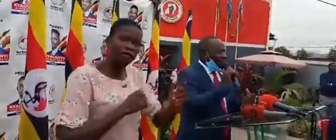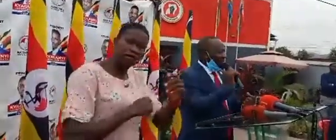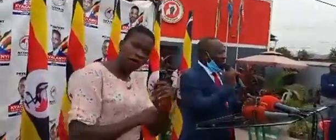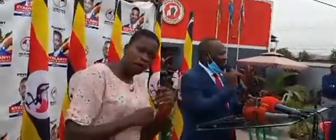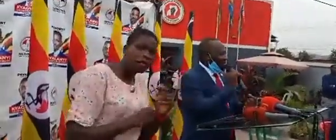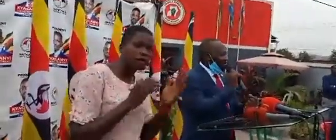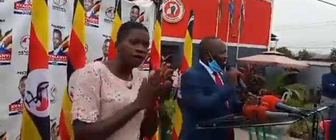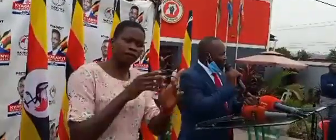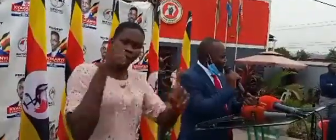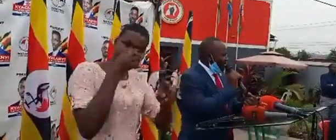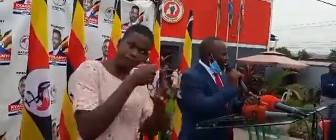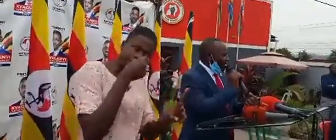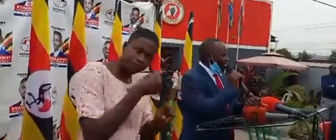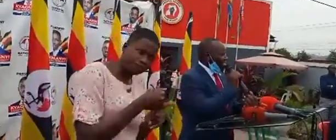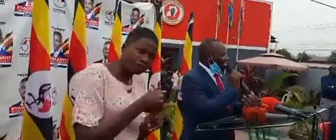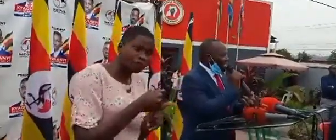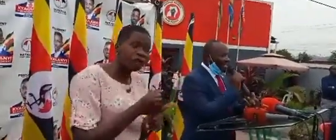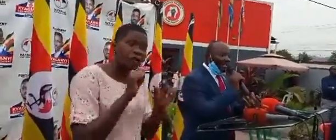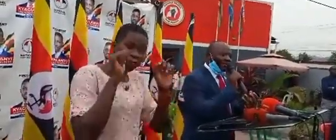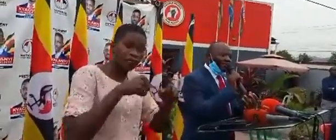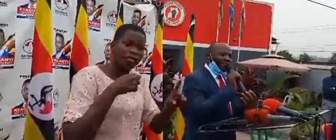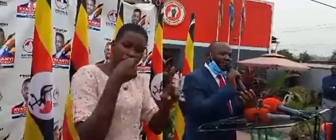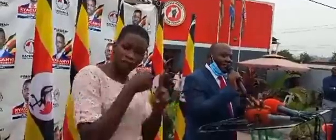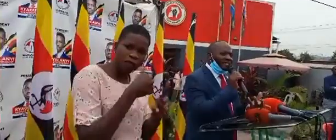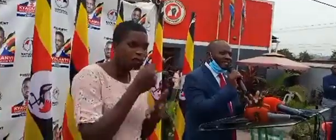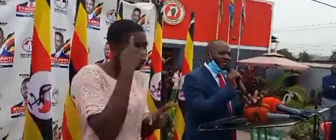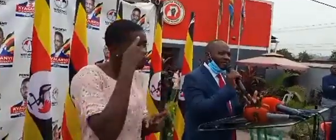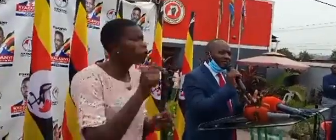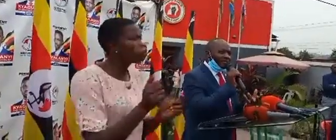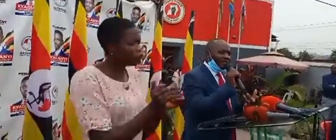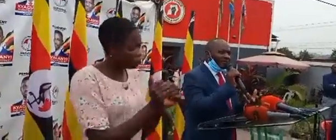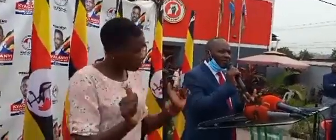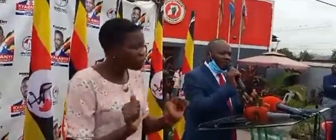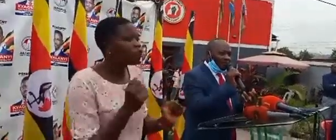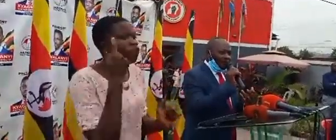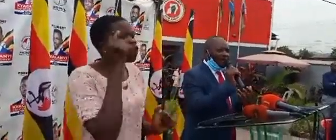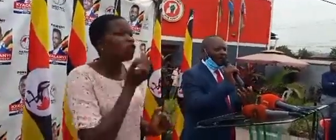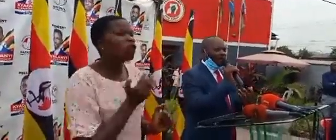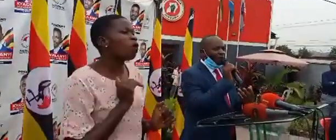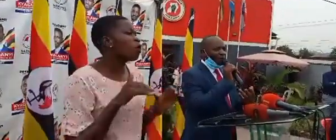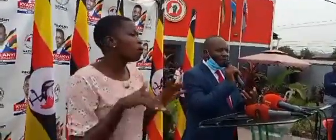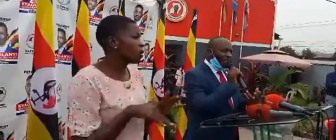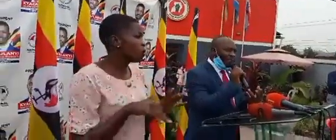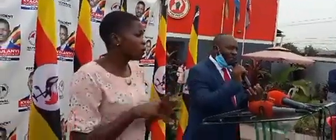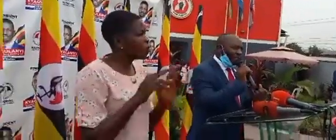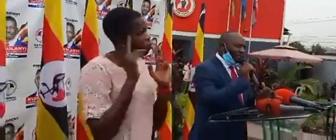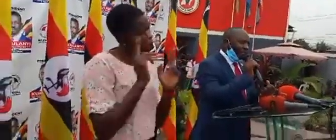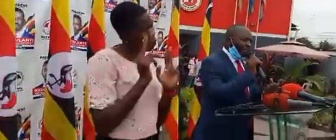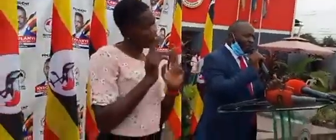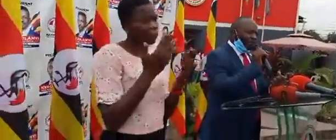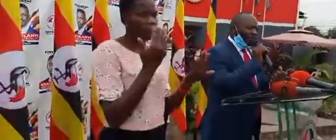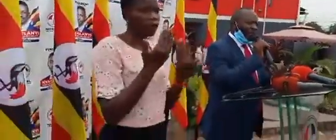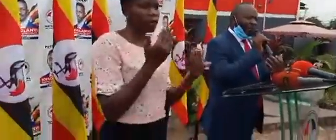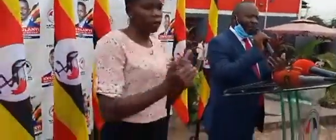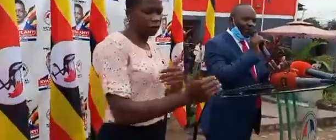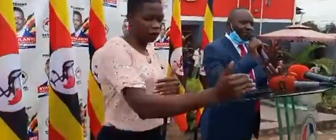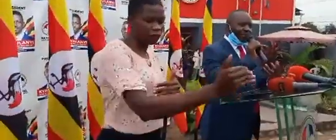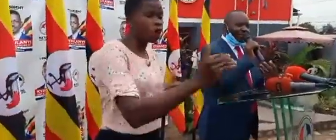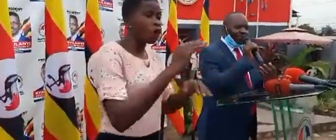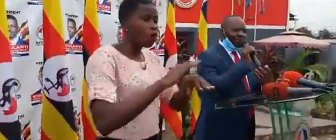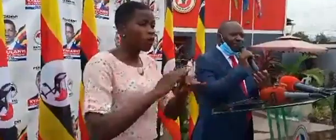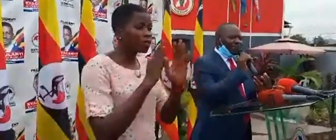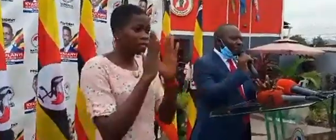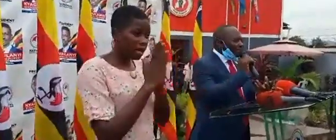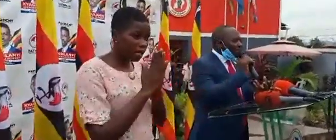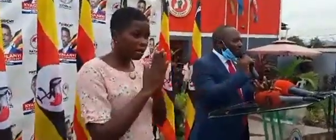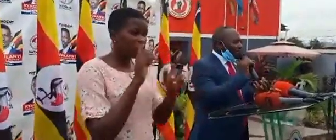demand, especially for the release and unconditional release, hopefully when on Sunday we commemorate the